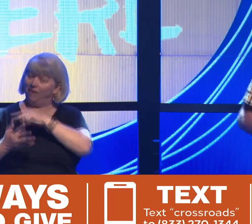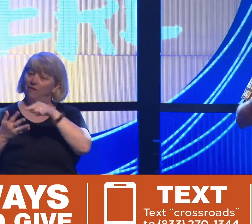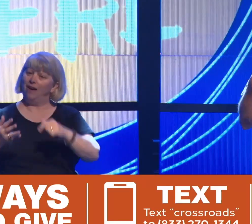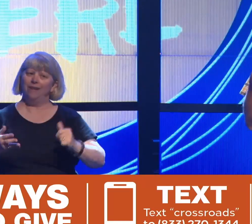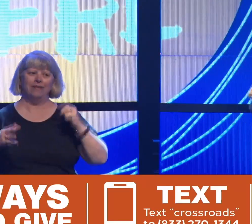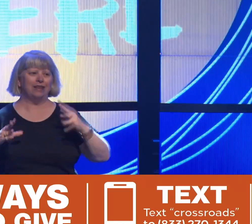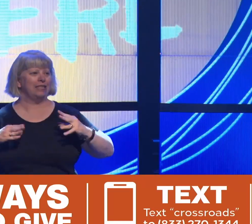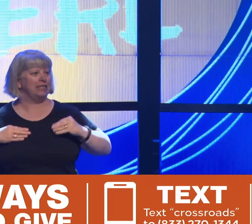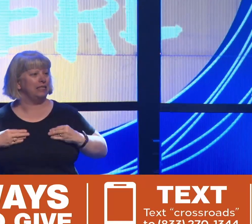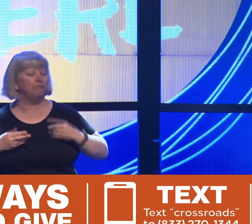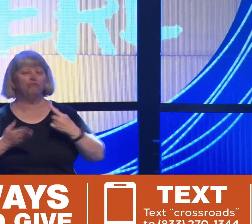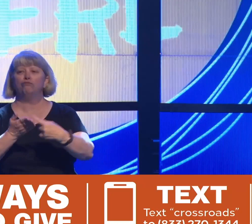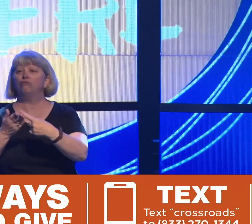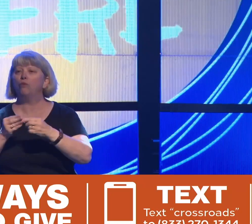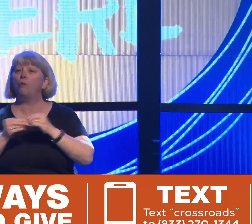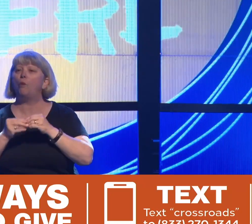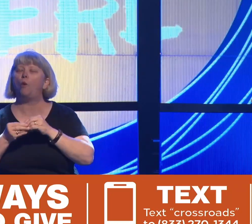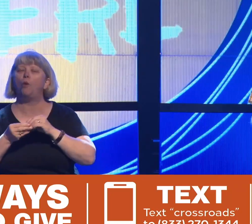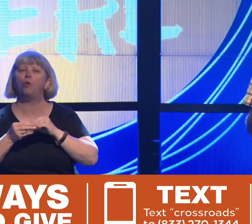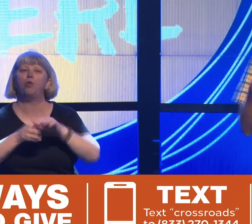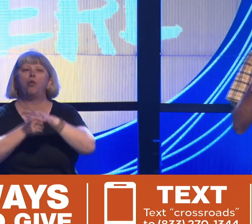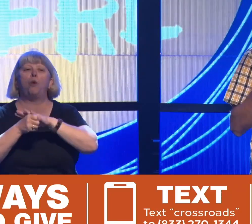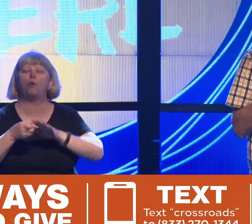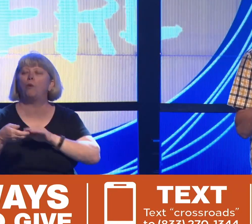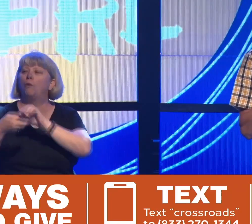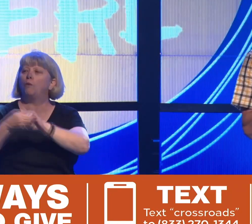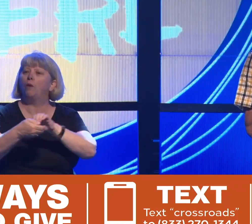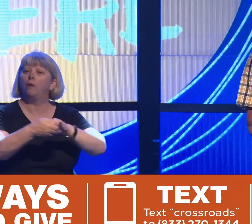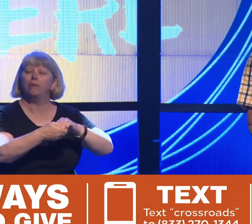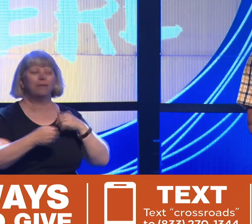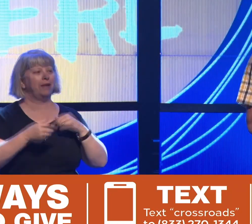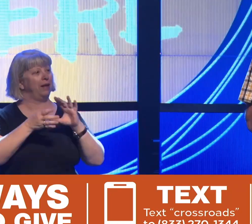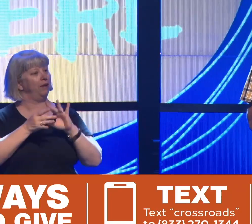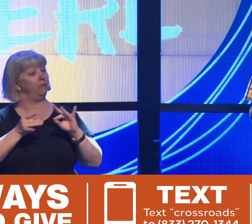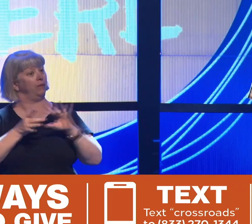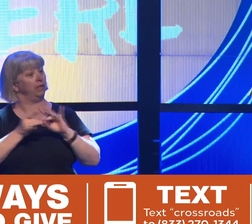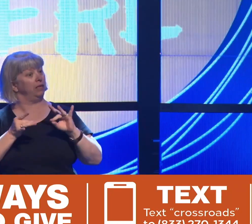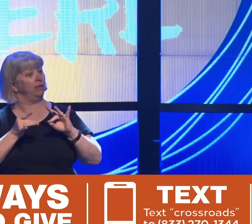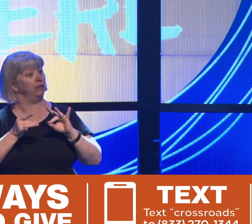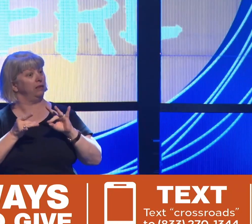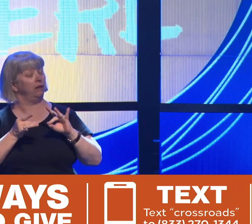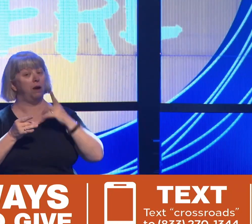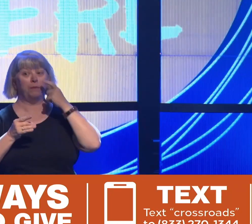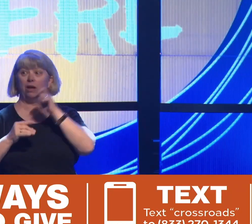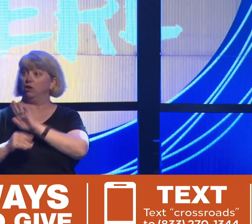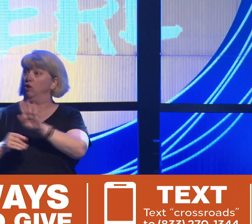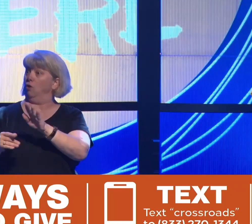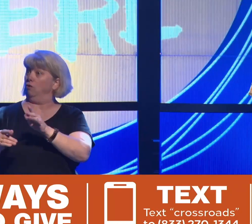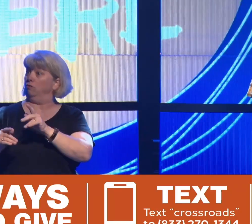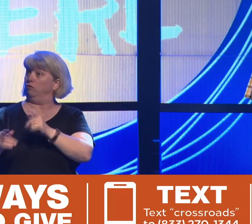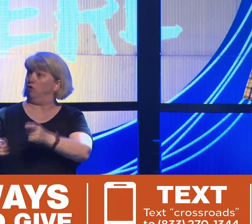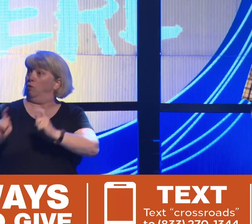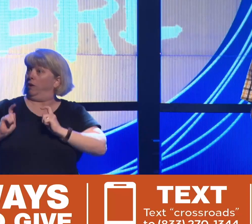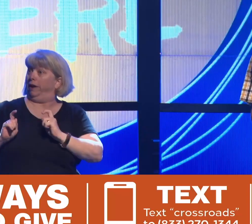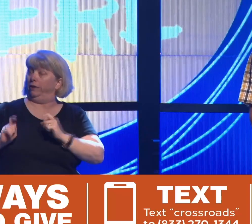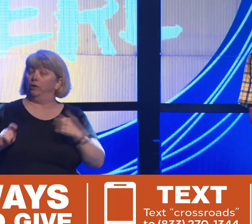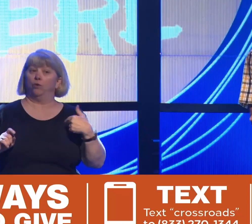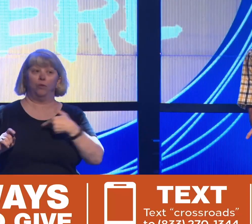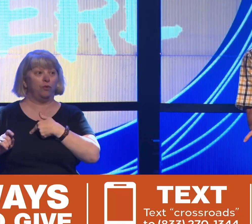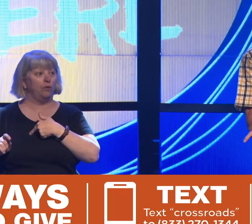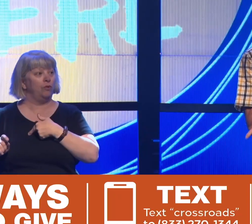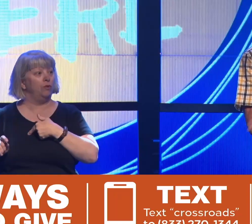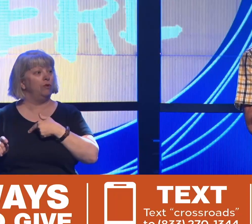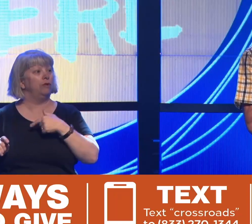unacceptables, and I talked about some of our local partnerships. I even mentioned that because of their donation, money